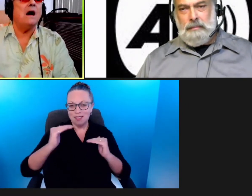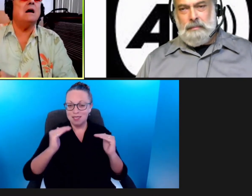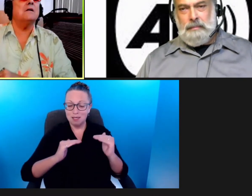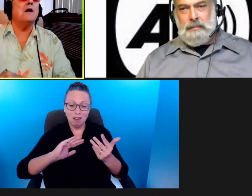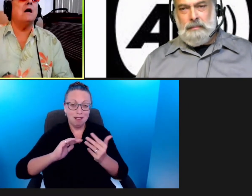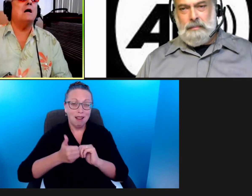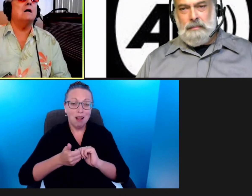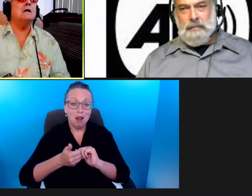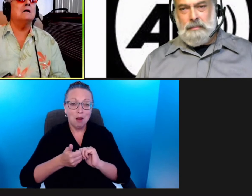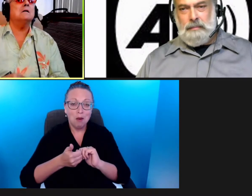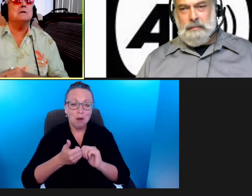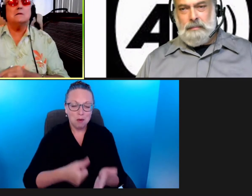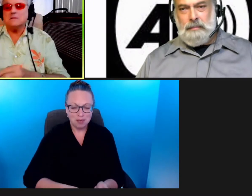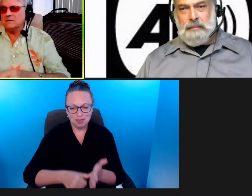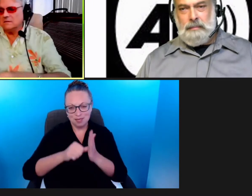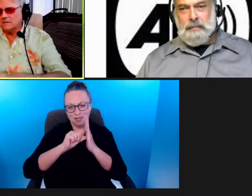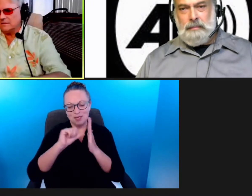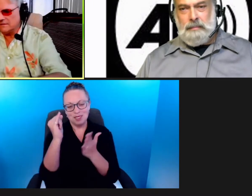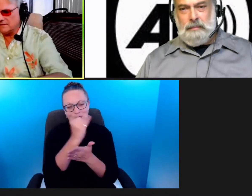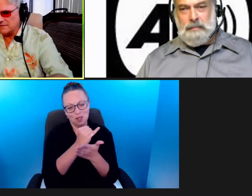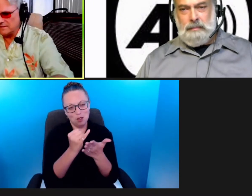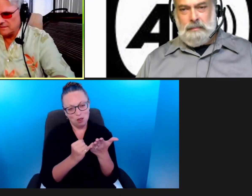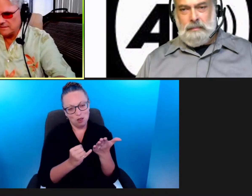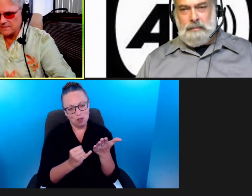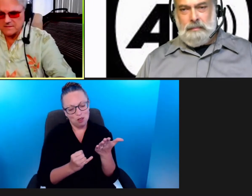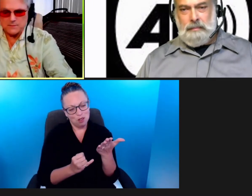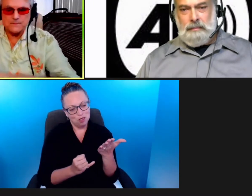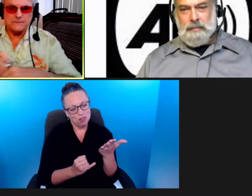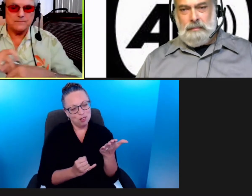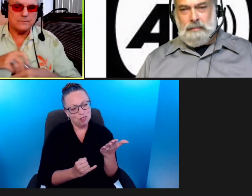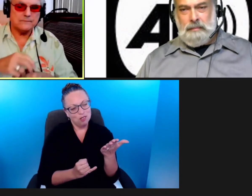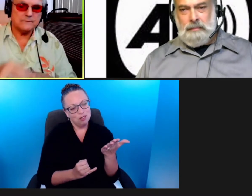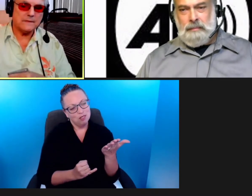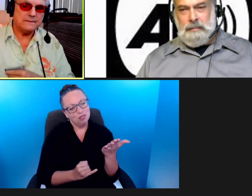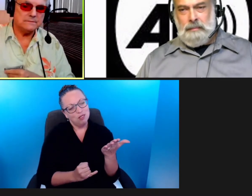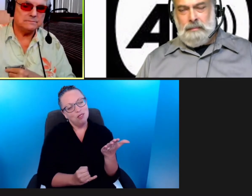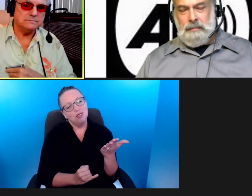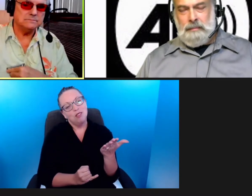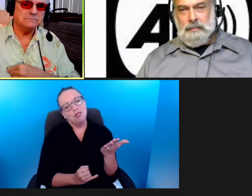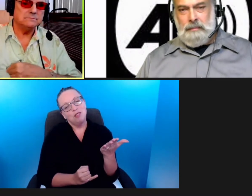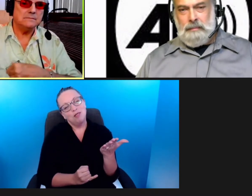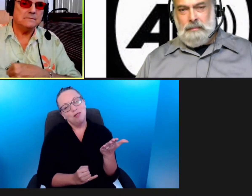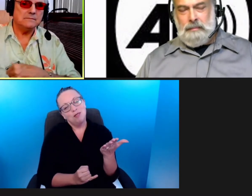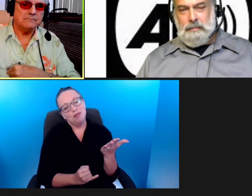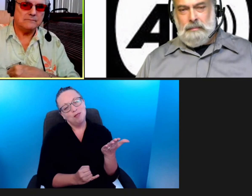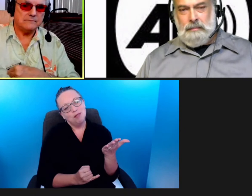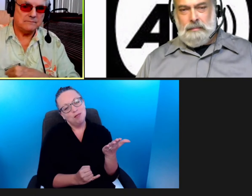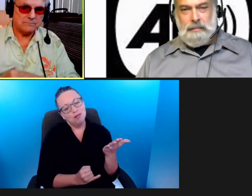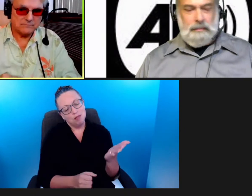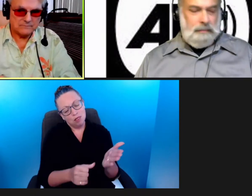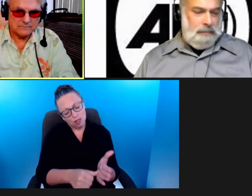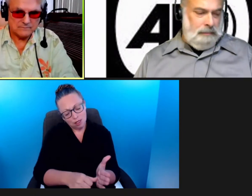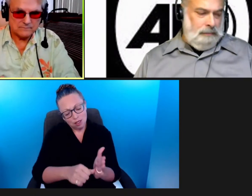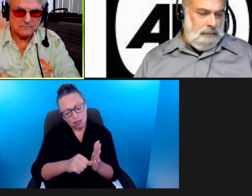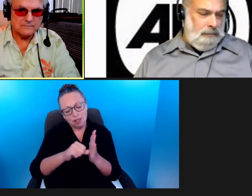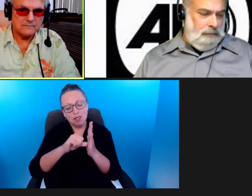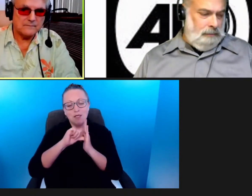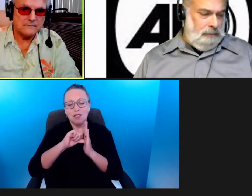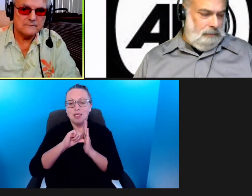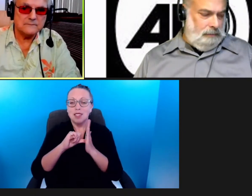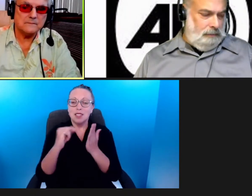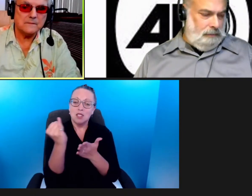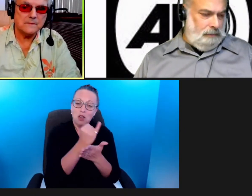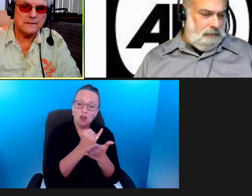emphasis on art. emphasis on